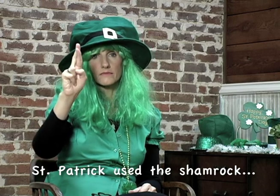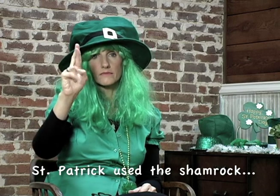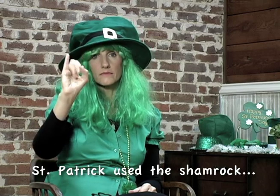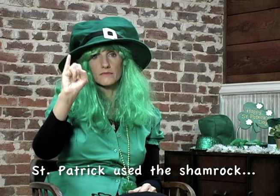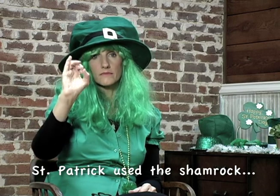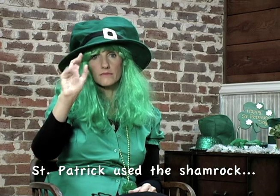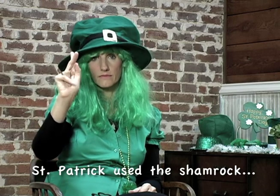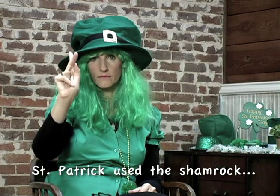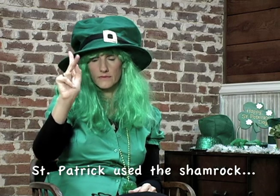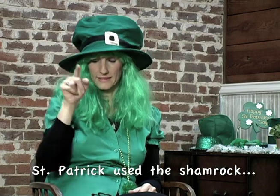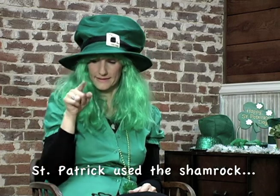St. Patrick,